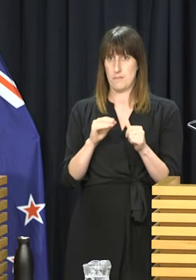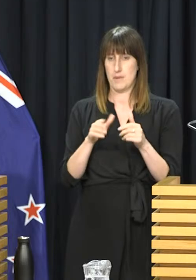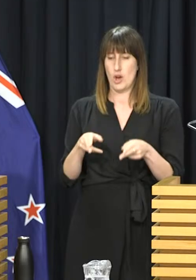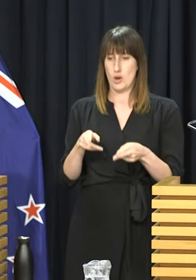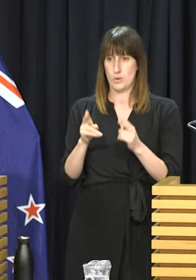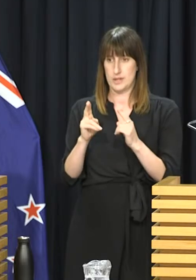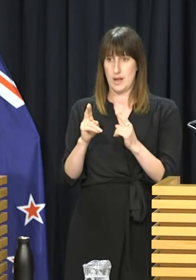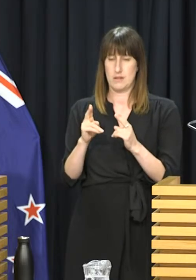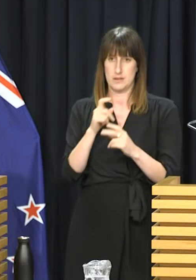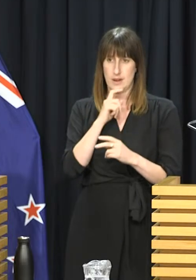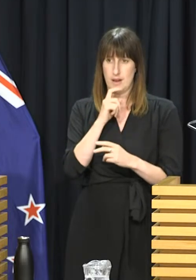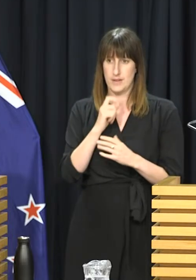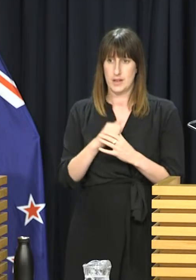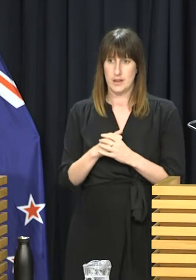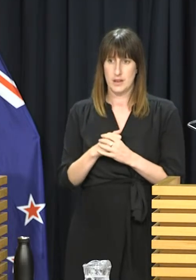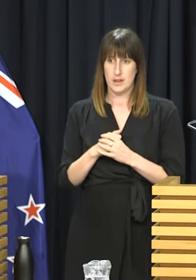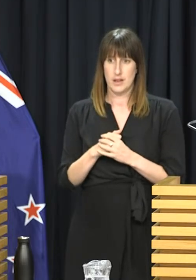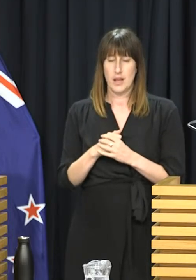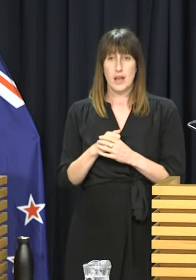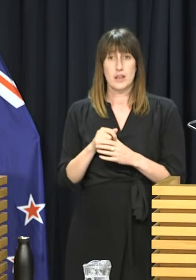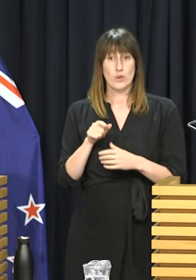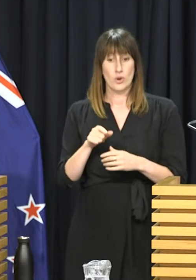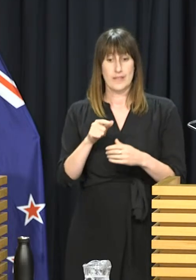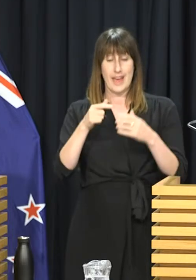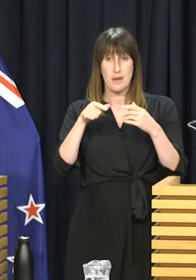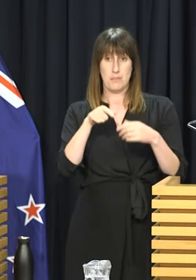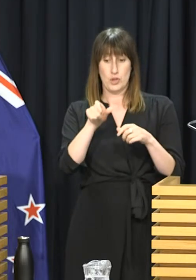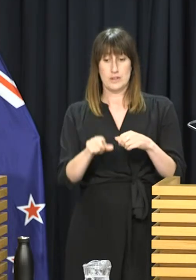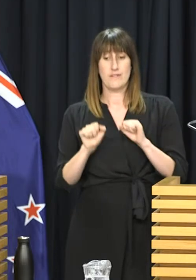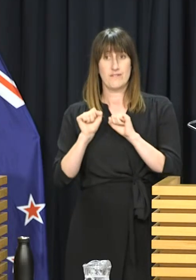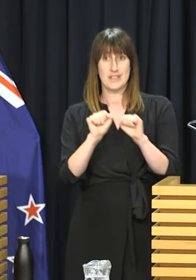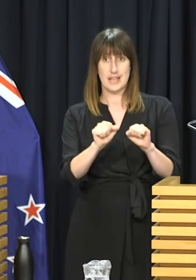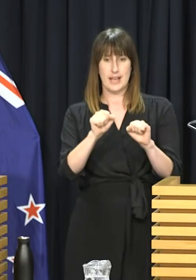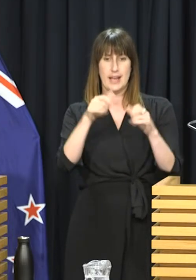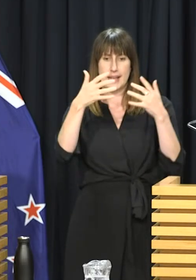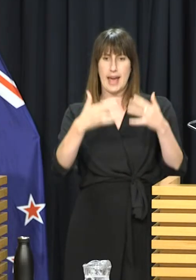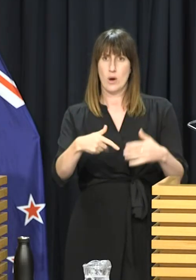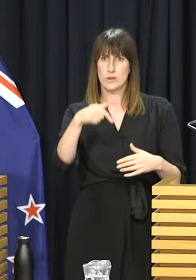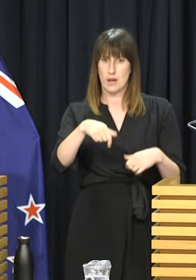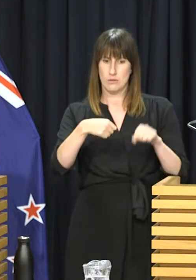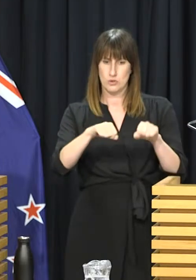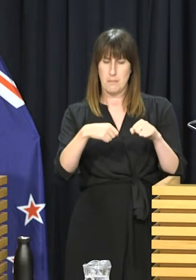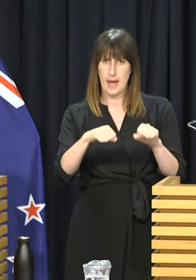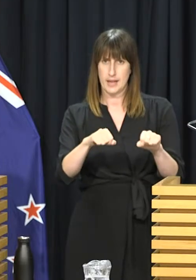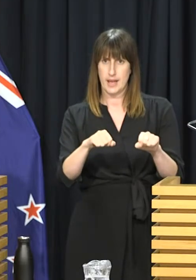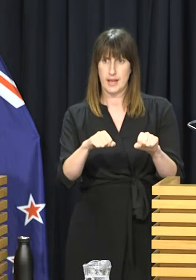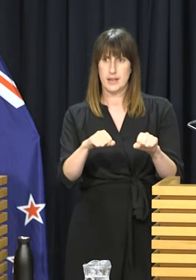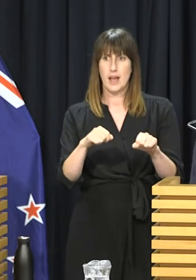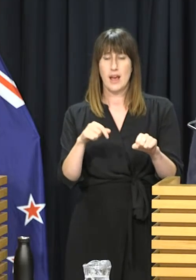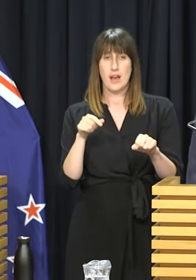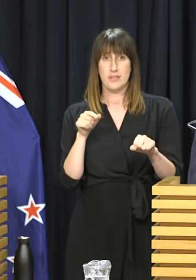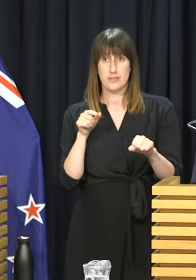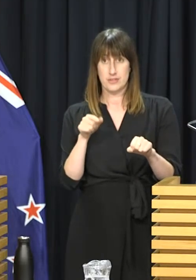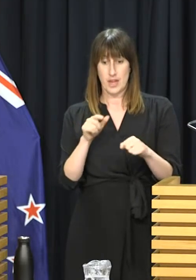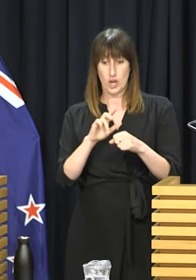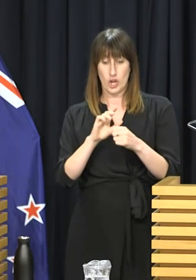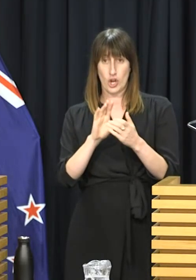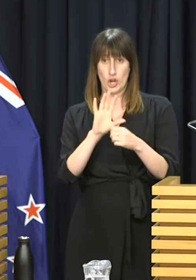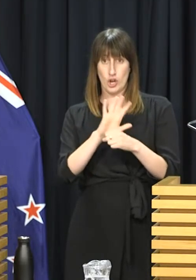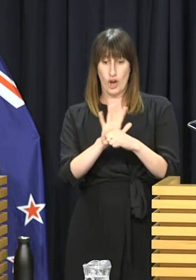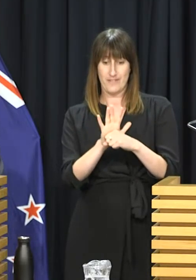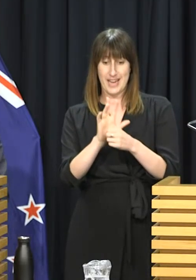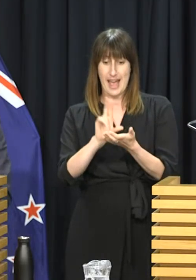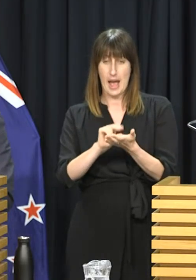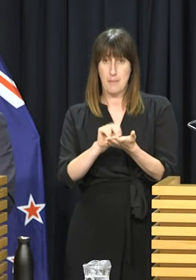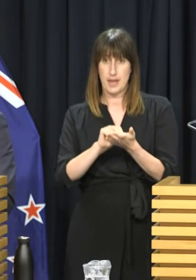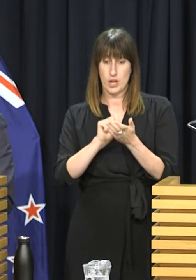been sent out for the countdown, and have any been sent out through the Bluetooth tracing portion? My understanding is that the notification